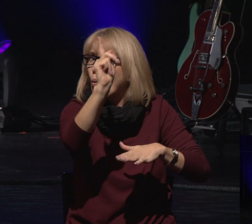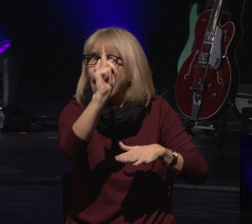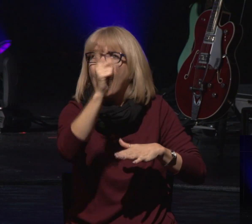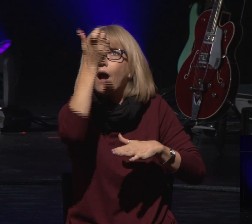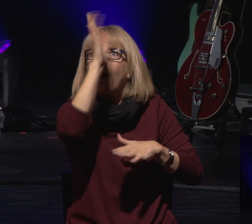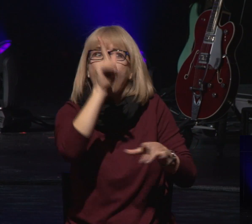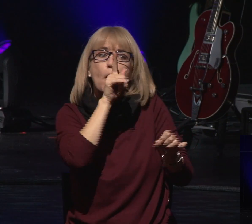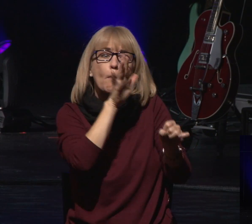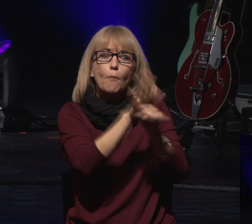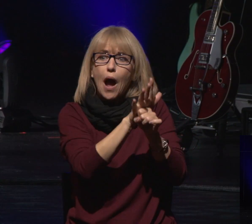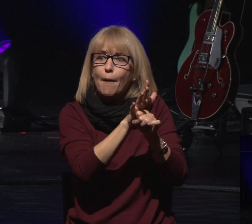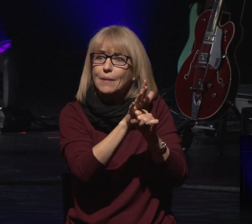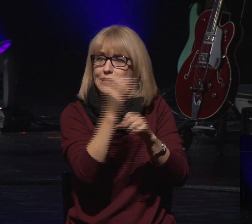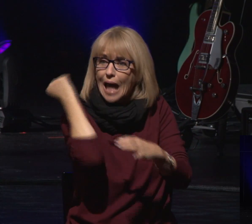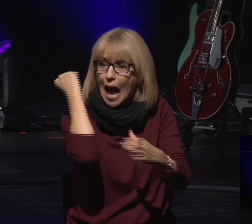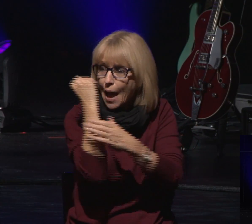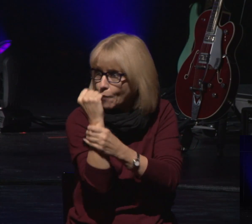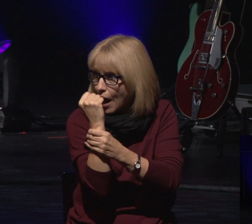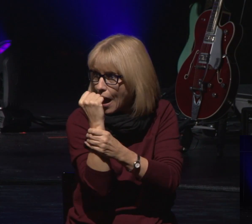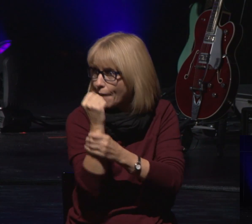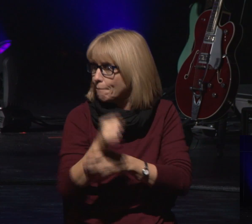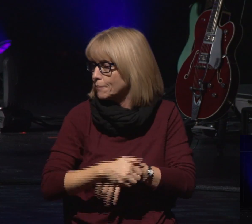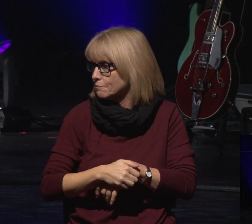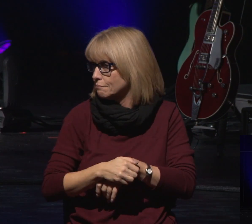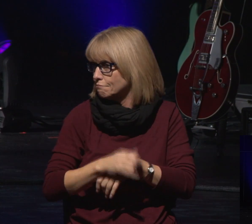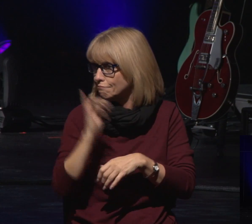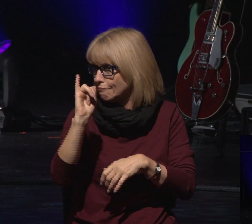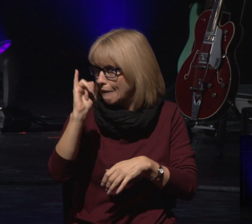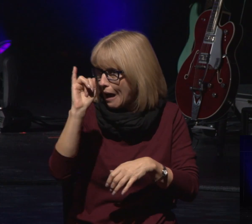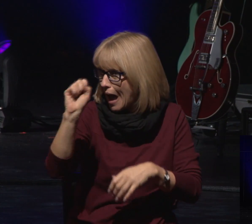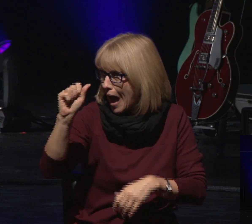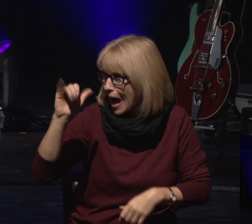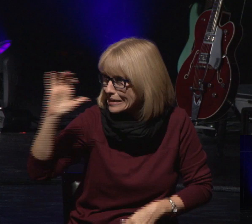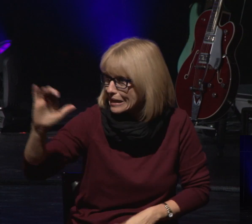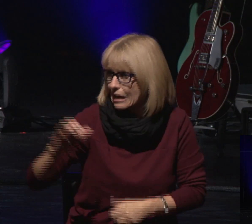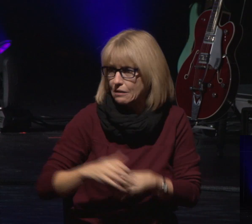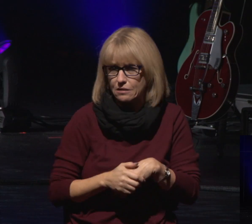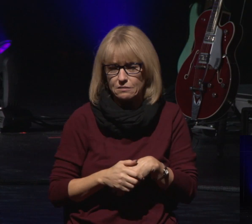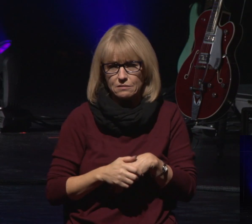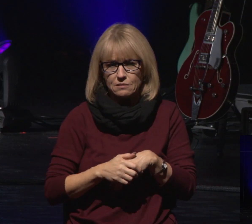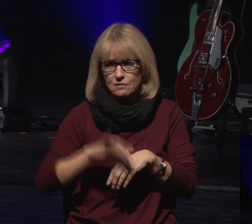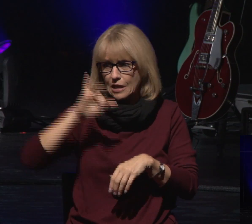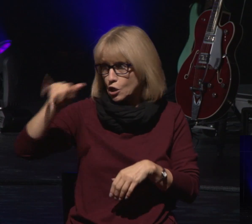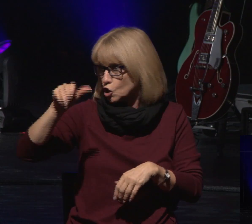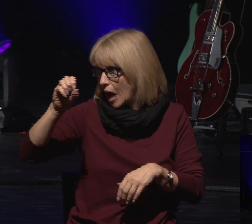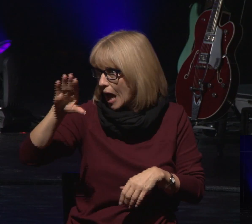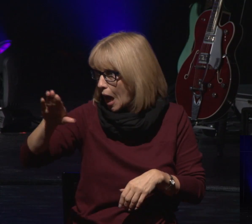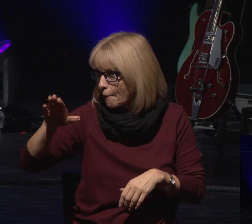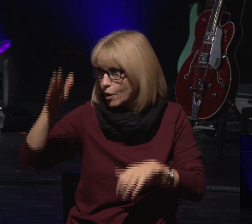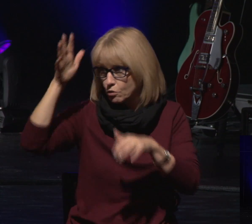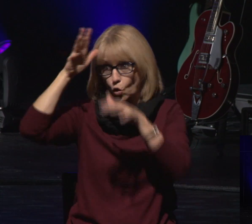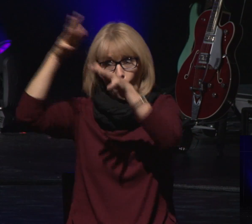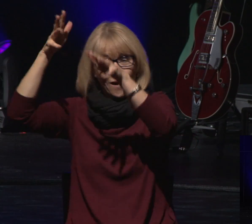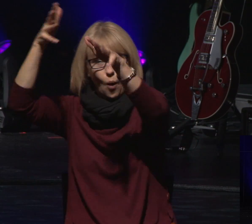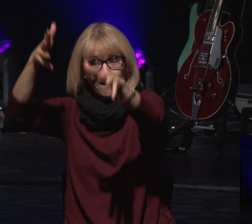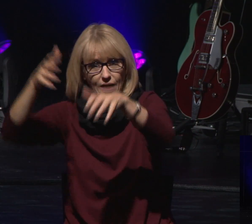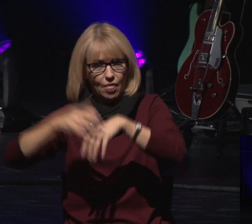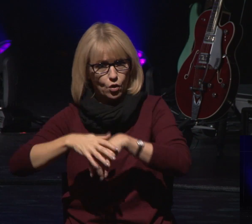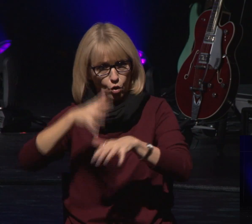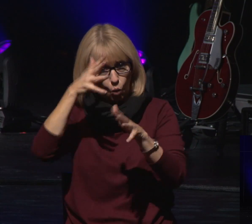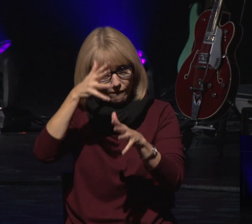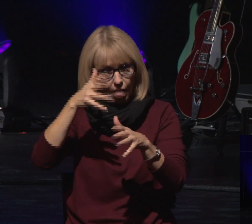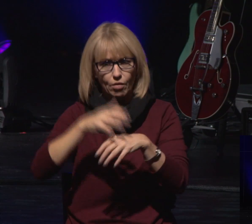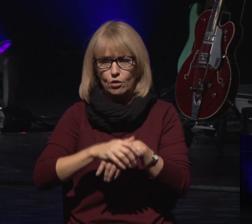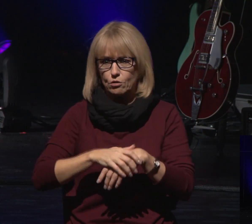great-grandfather, Isaac, his grandfather, and Jacob, who is his dad. And Joseph made the sons of Israel swear